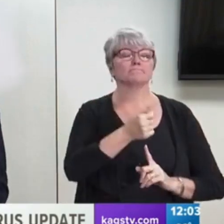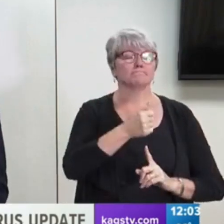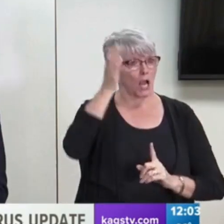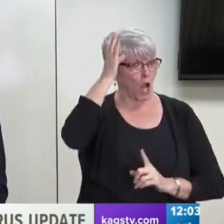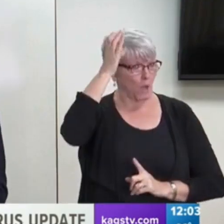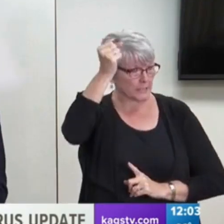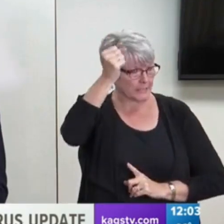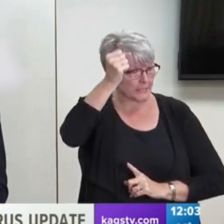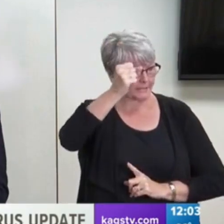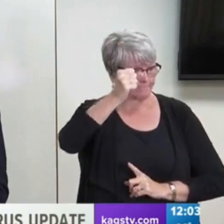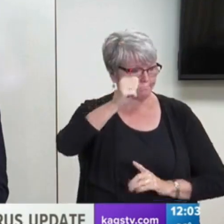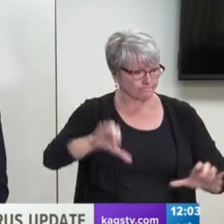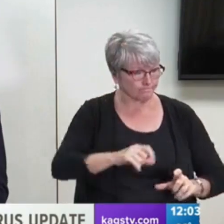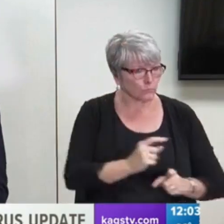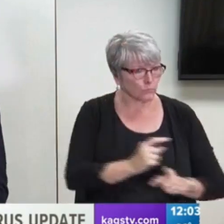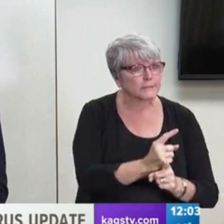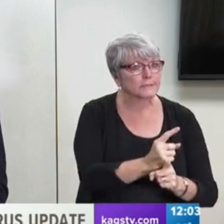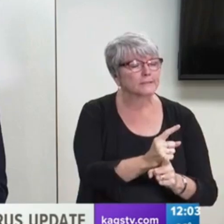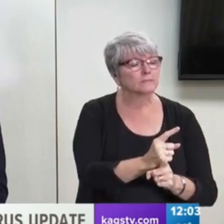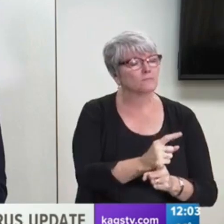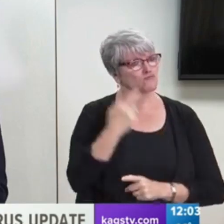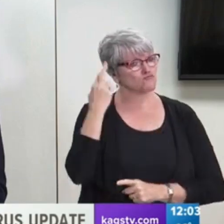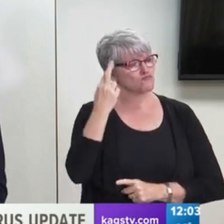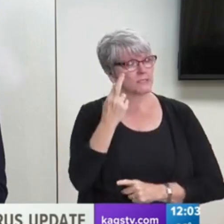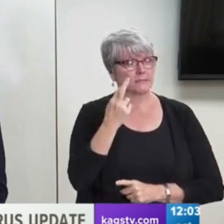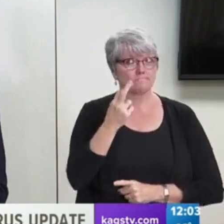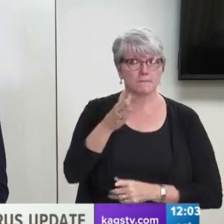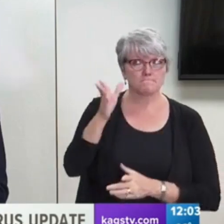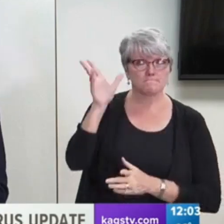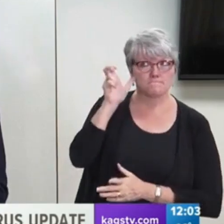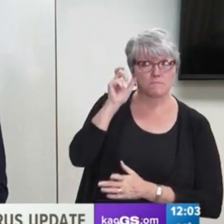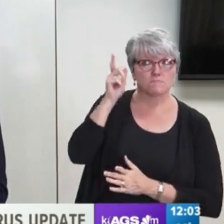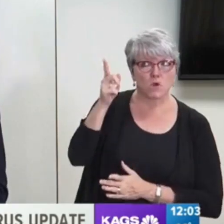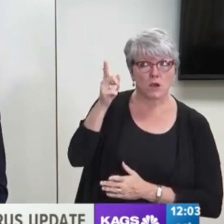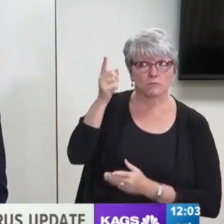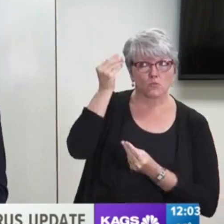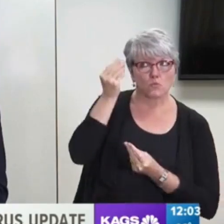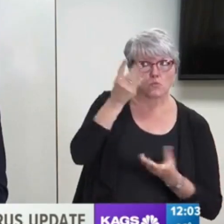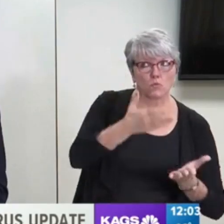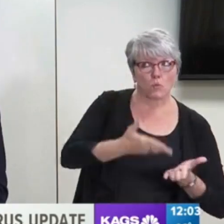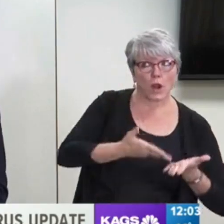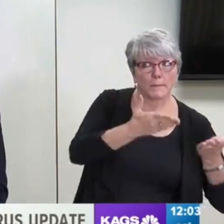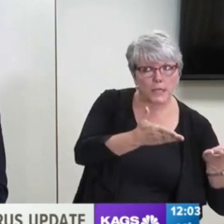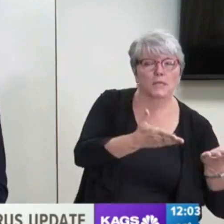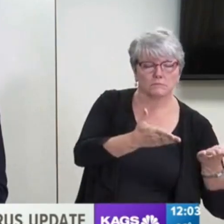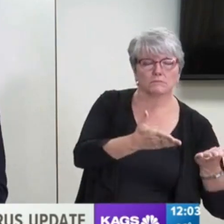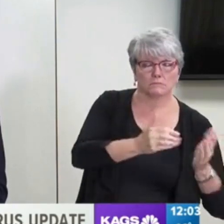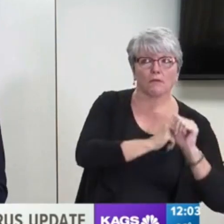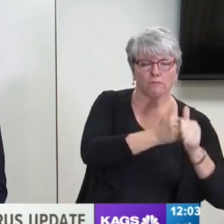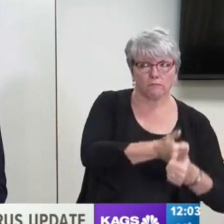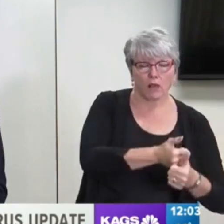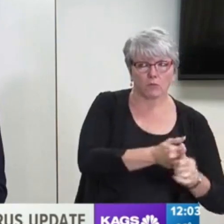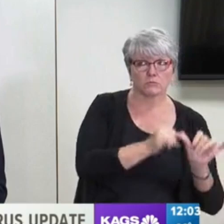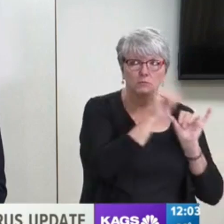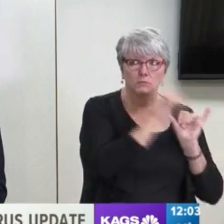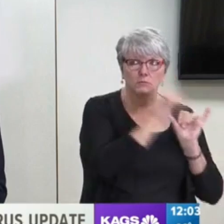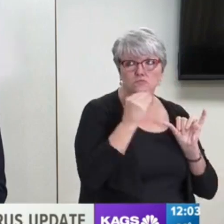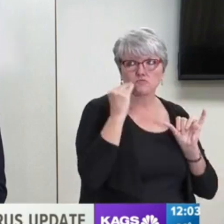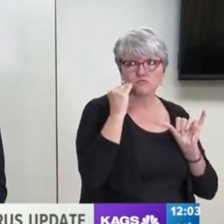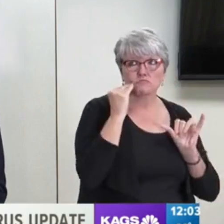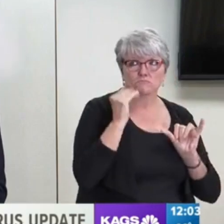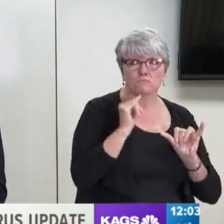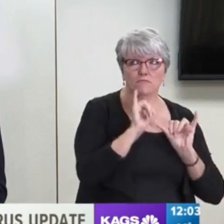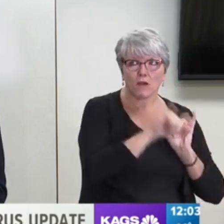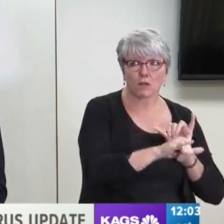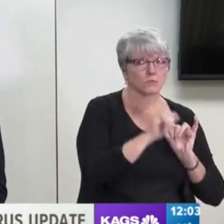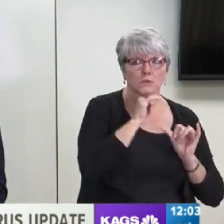common sense. This is the reason to heed the recommendations of the public health agencies and the directives of government